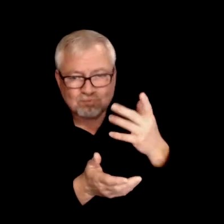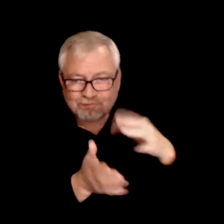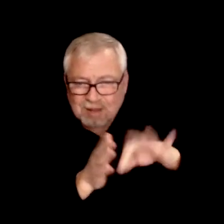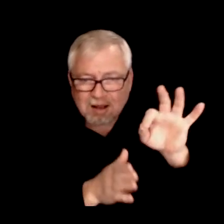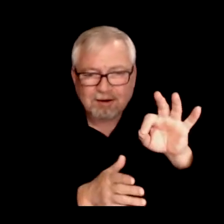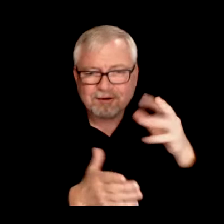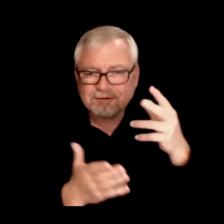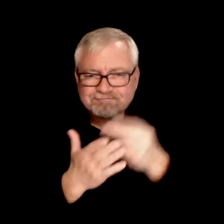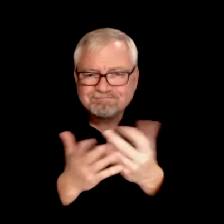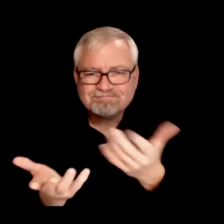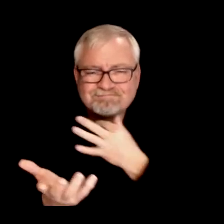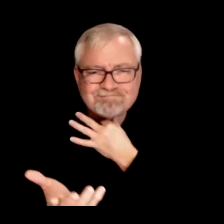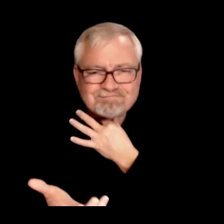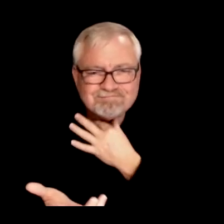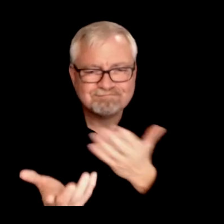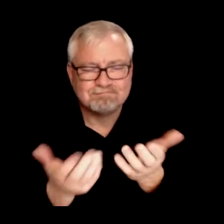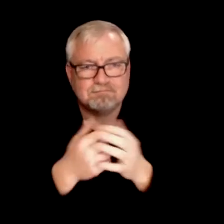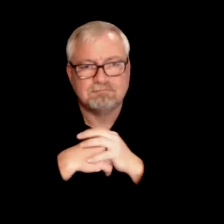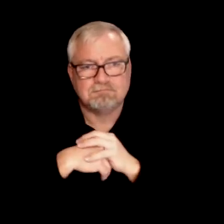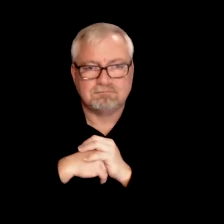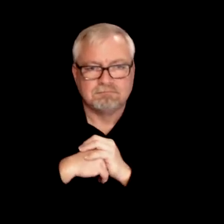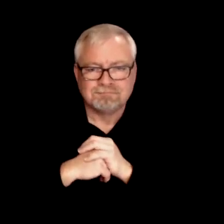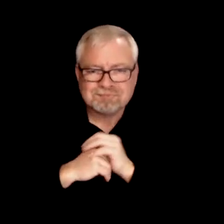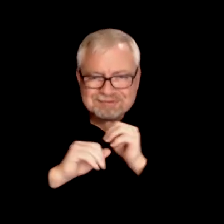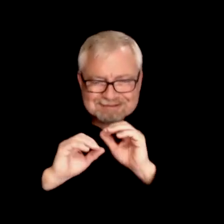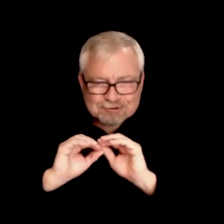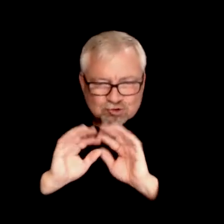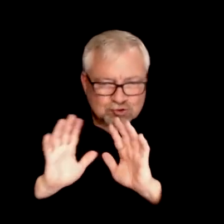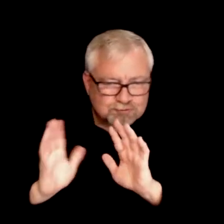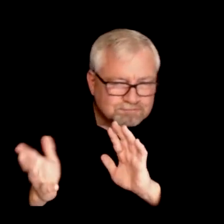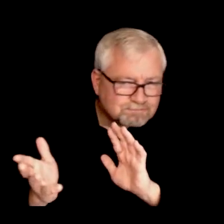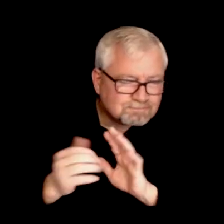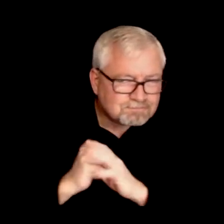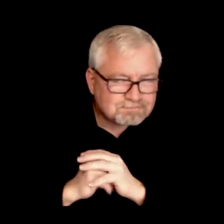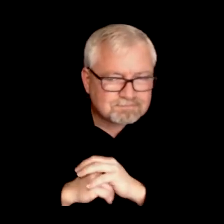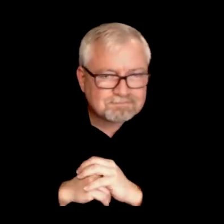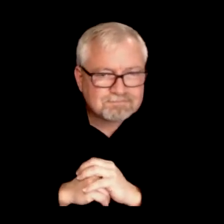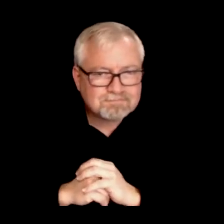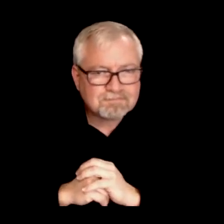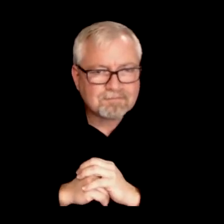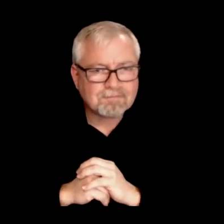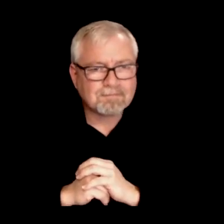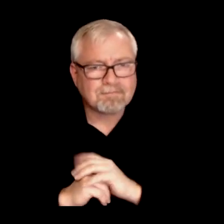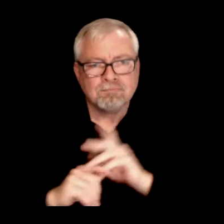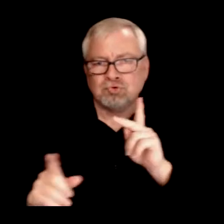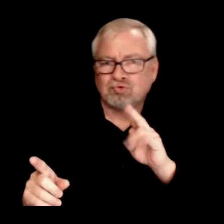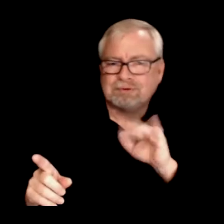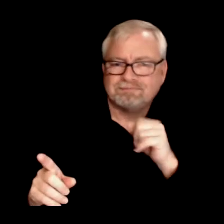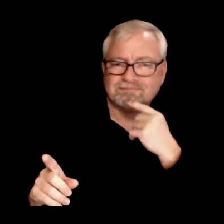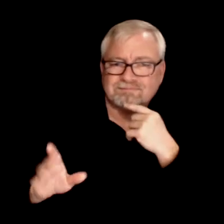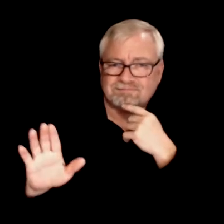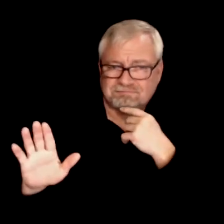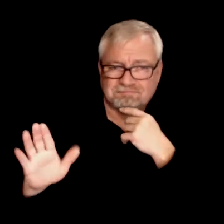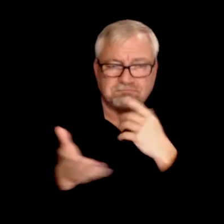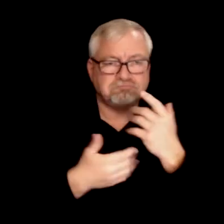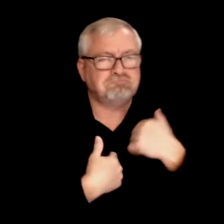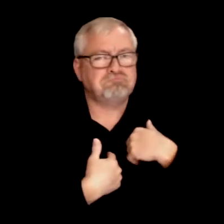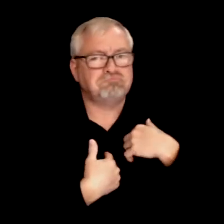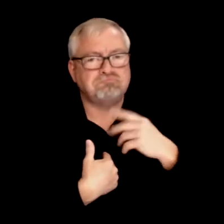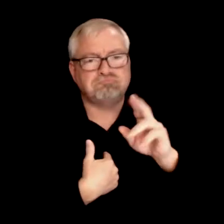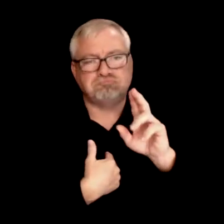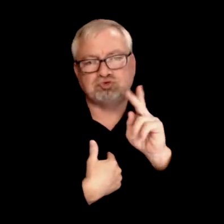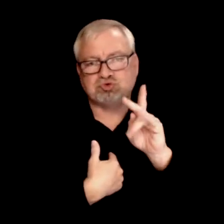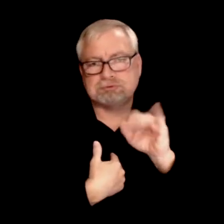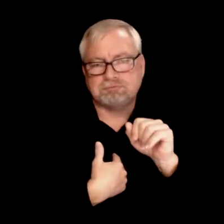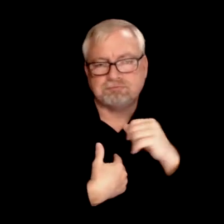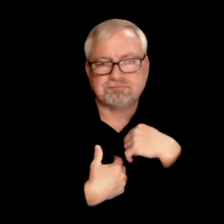Chris, you want to start on that? And then I'll just comment on our conversation with Dr. Redfield. Sure. Well, certainly we have a team that's